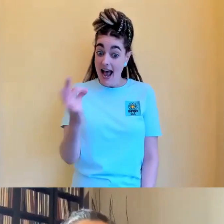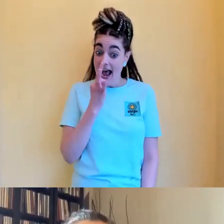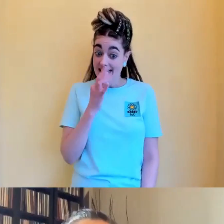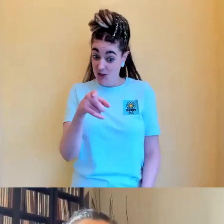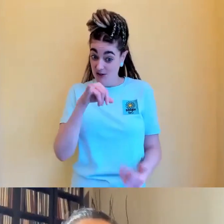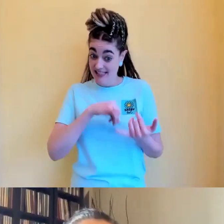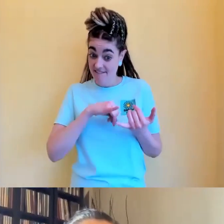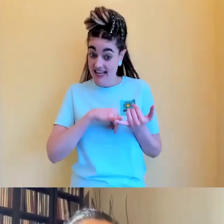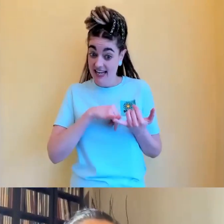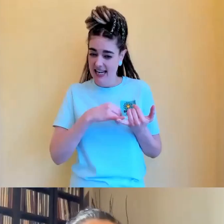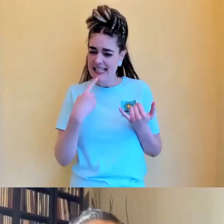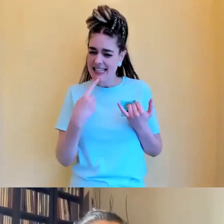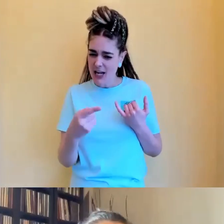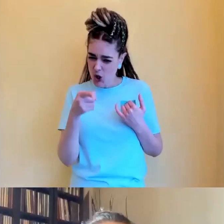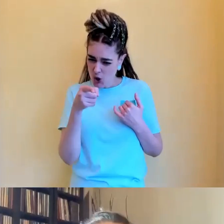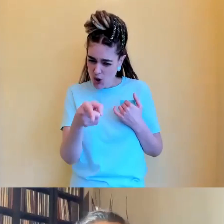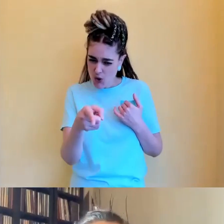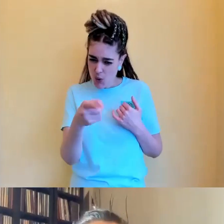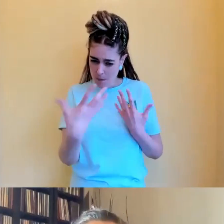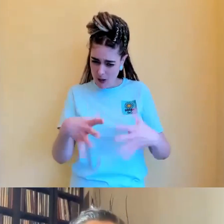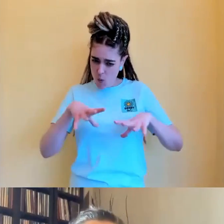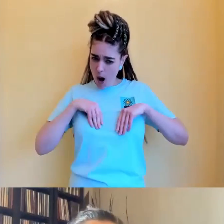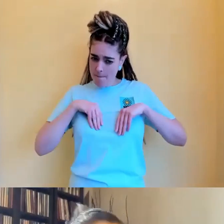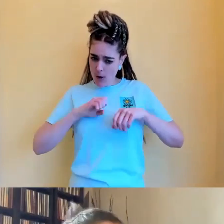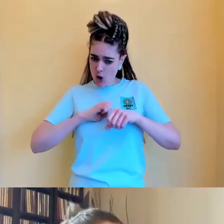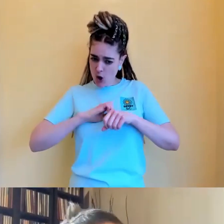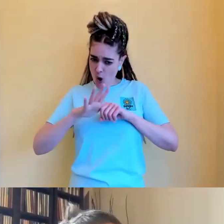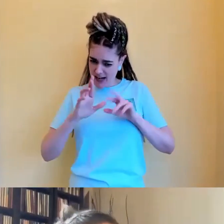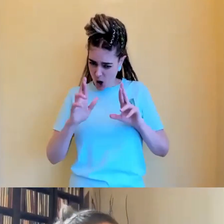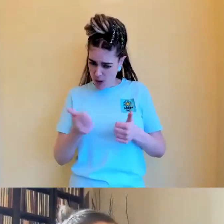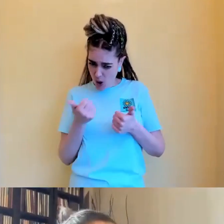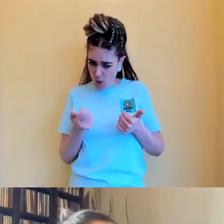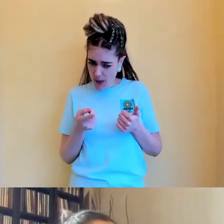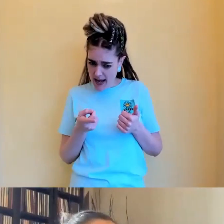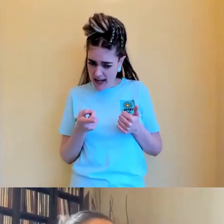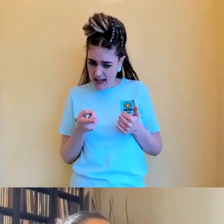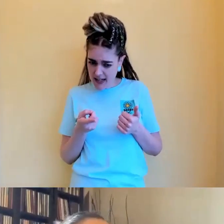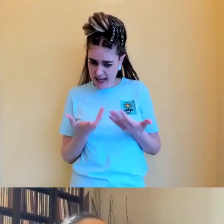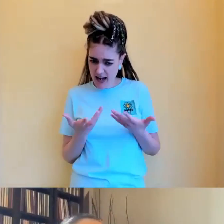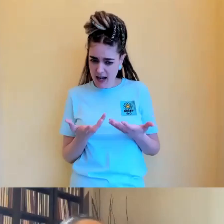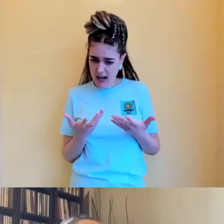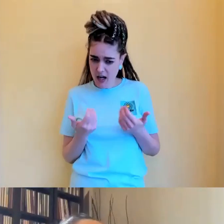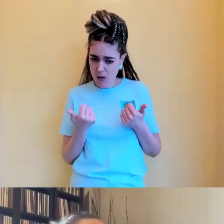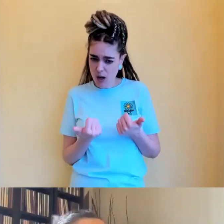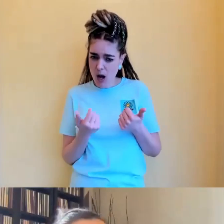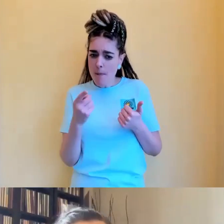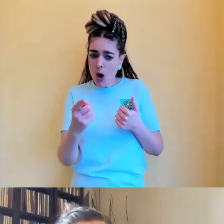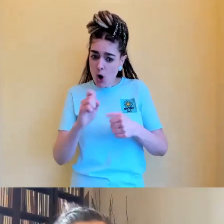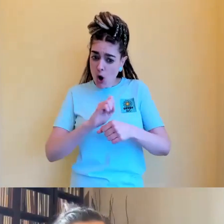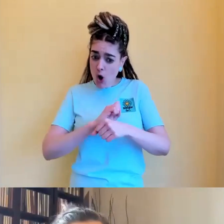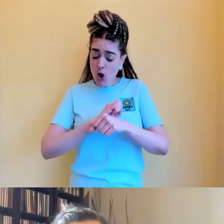that you actually caught COVID. I hope you're feeling much better now, but I want to know, has it impacted on